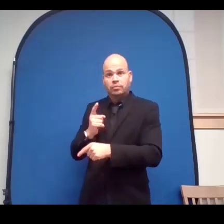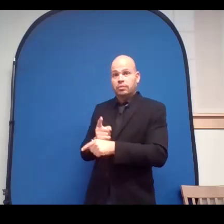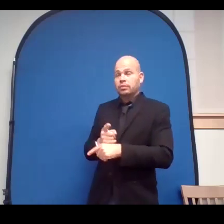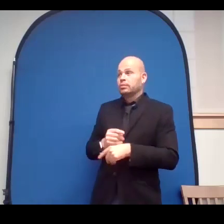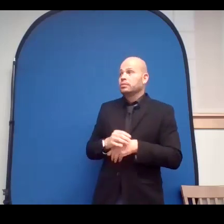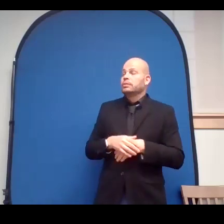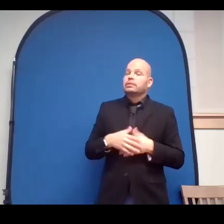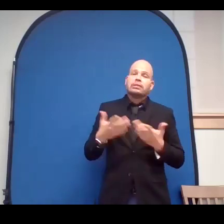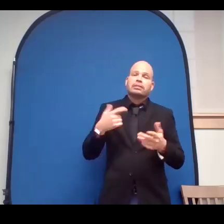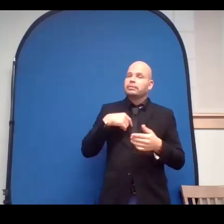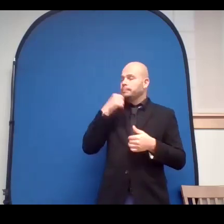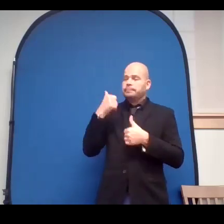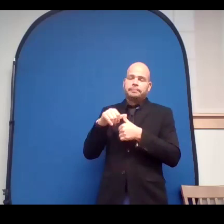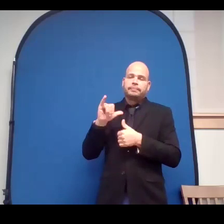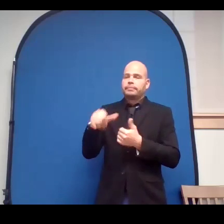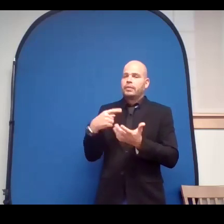sir.